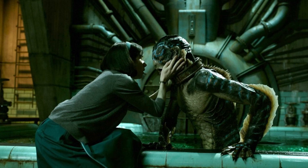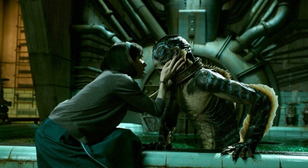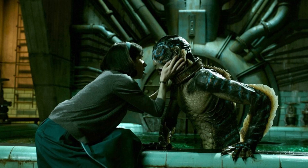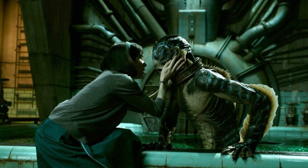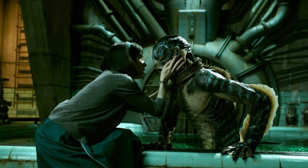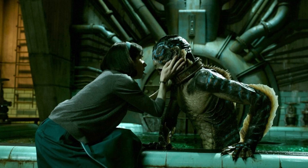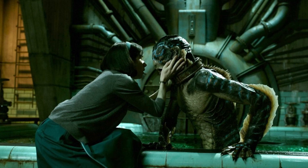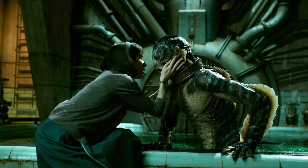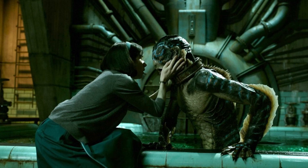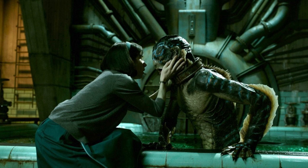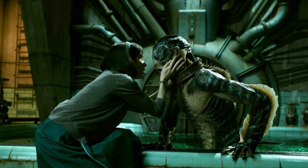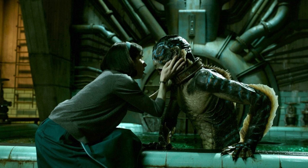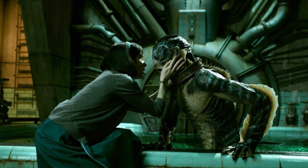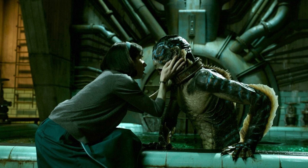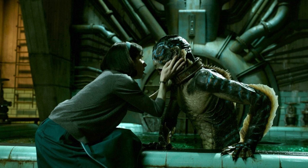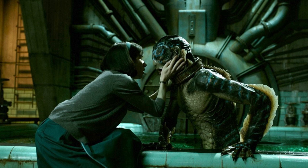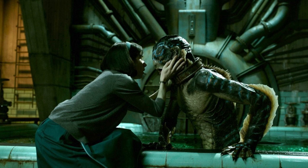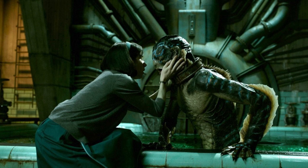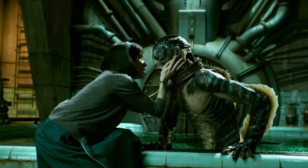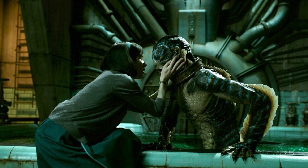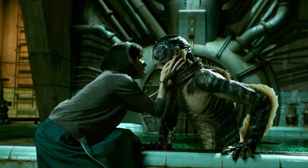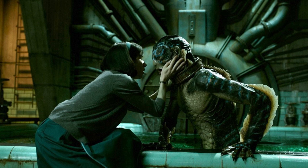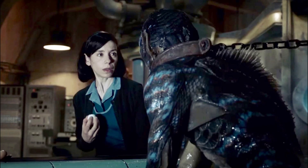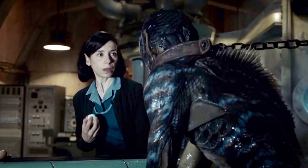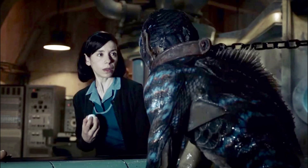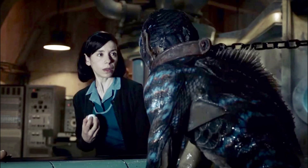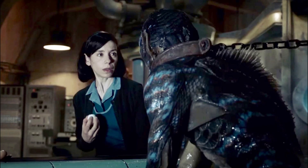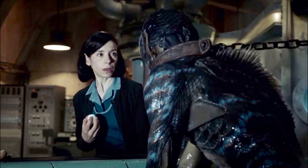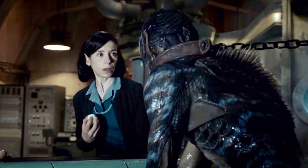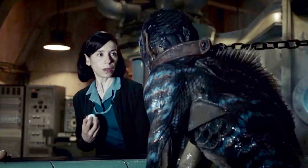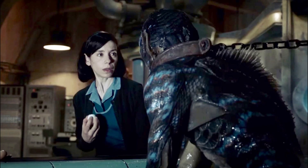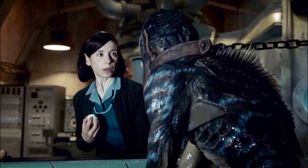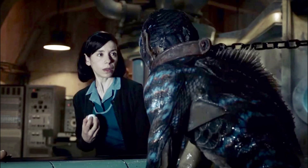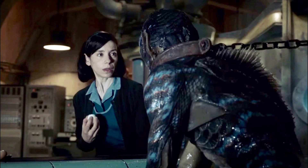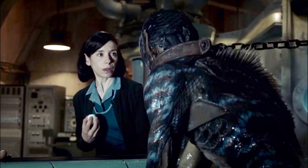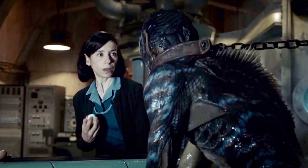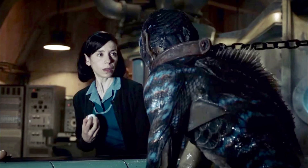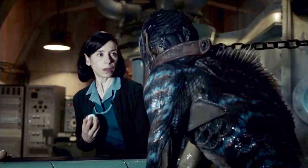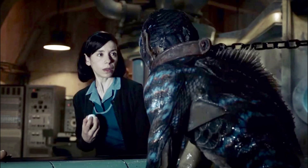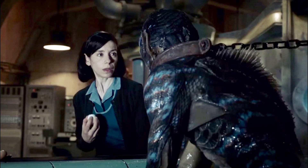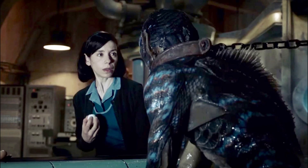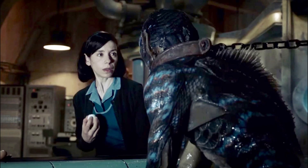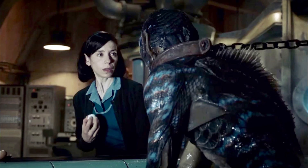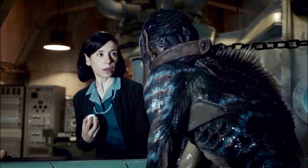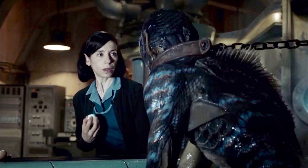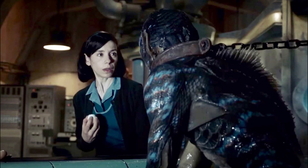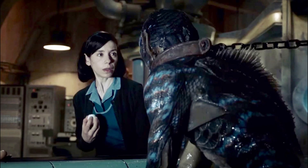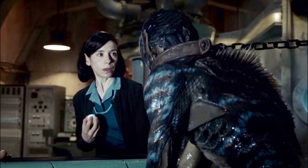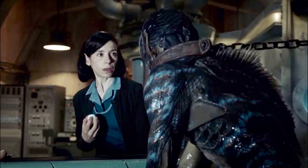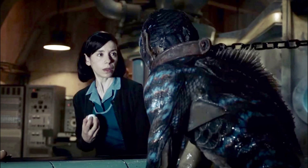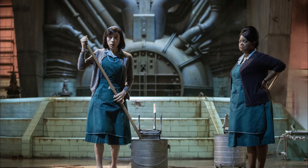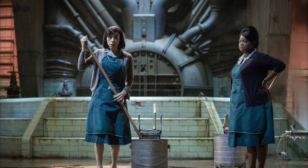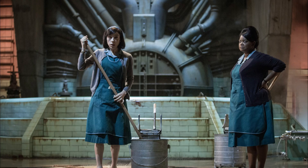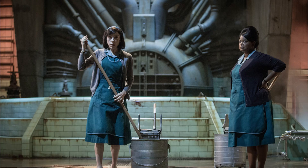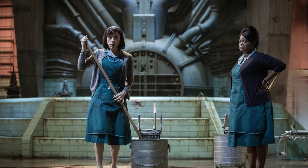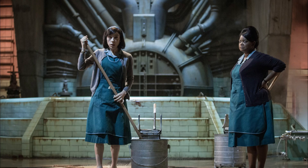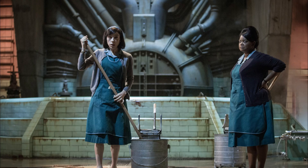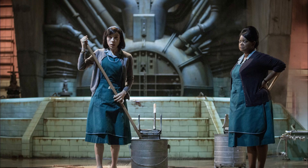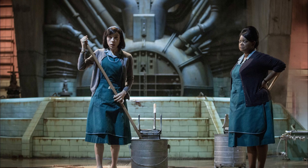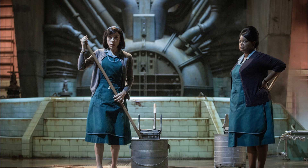love with a mysterious amphibian creature, proving that ASL works even in interspecies relationships. Who knew sign language could be so